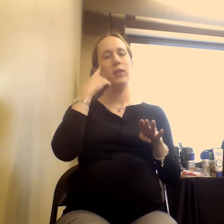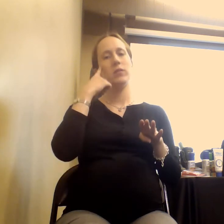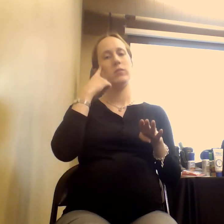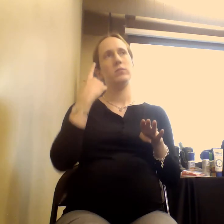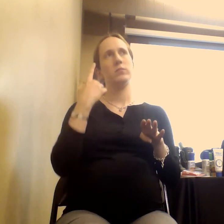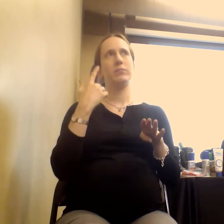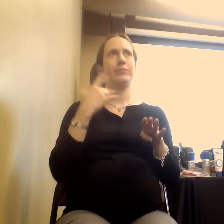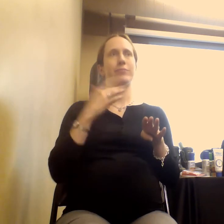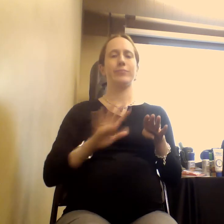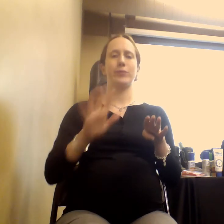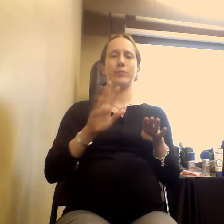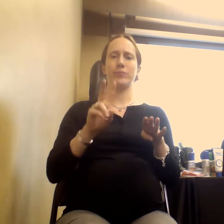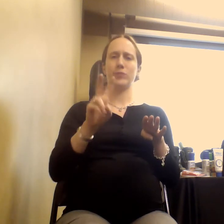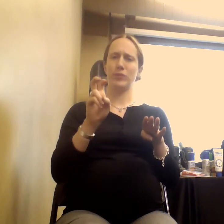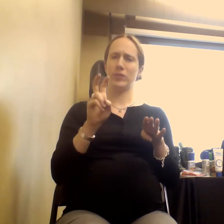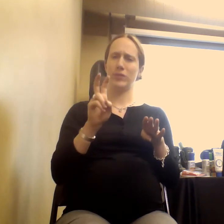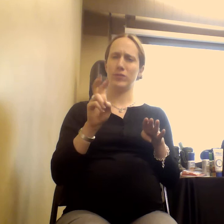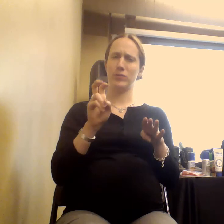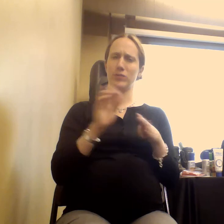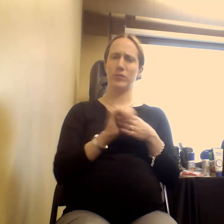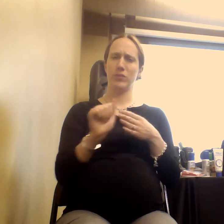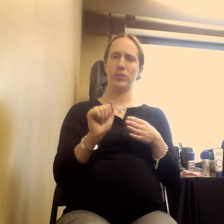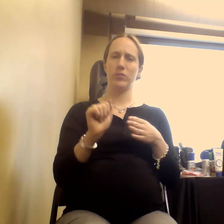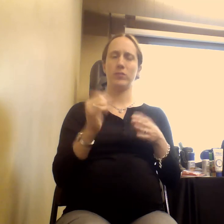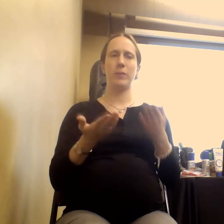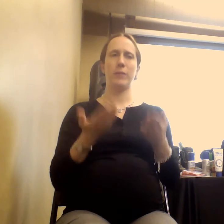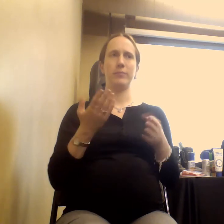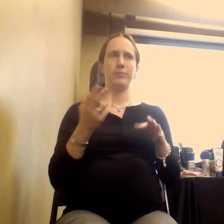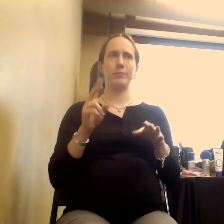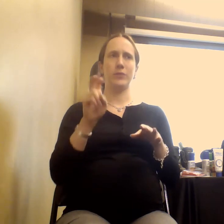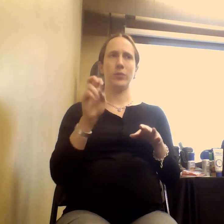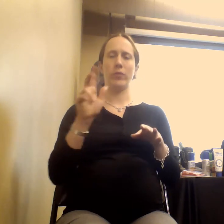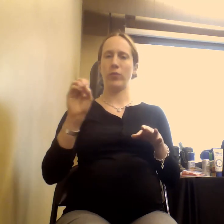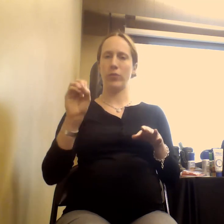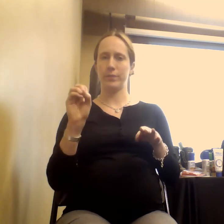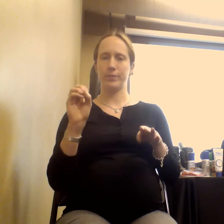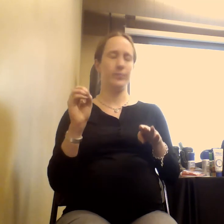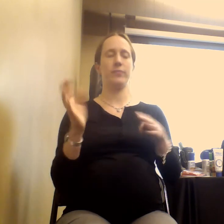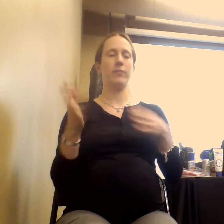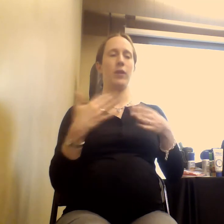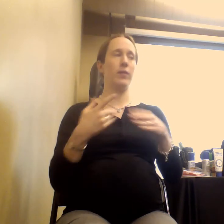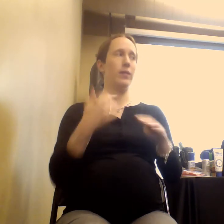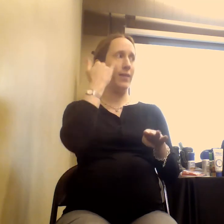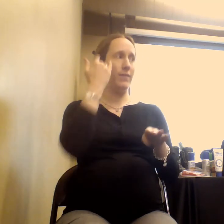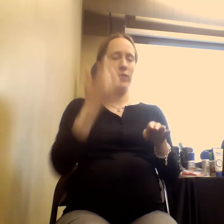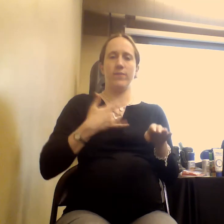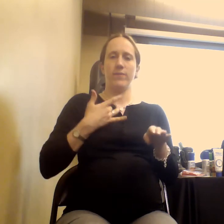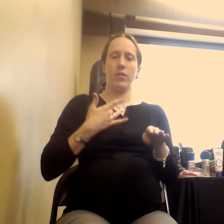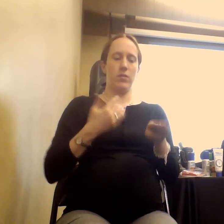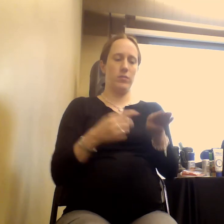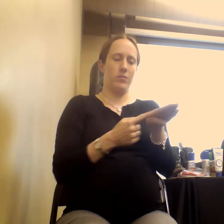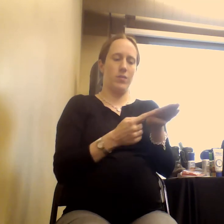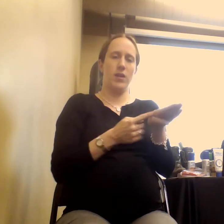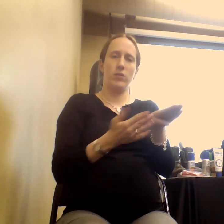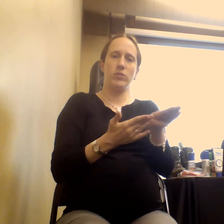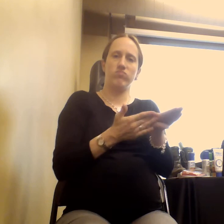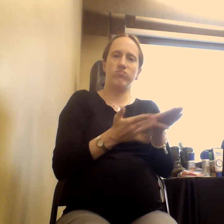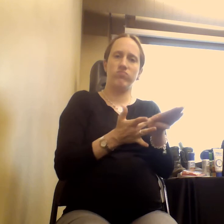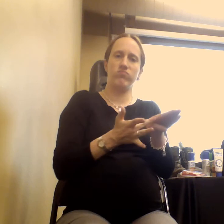200 range or 230. I can check. But if you feel right there, what I'm pushing in on right here, this is called EVA